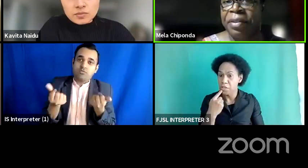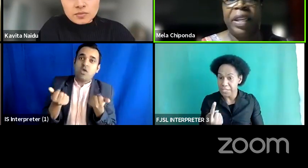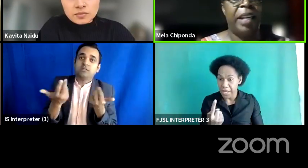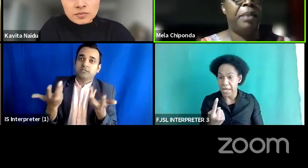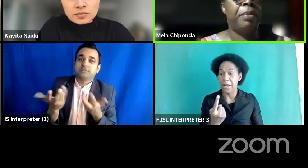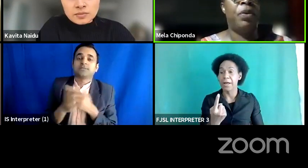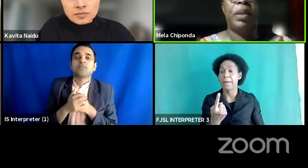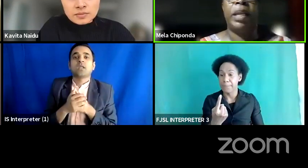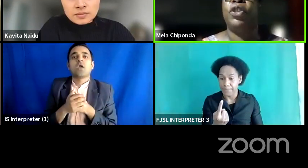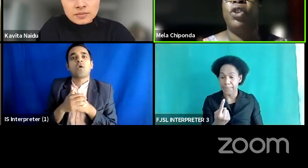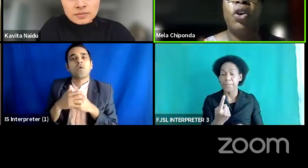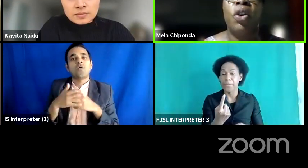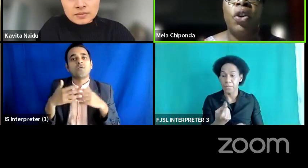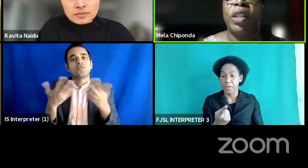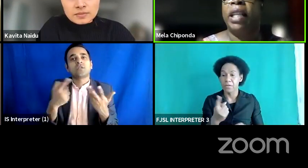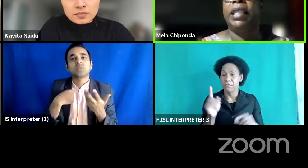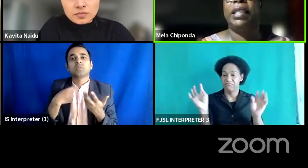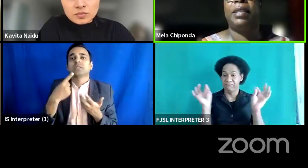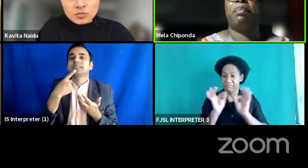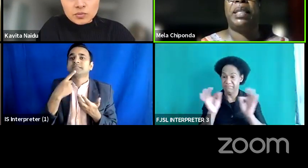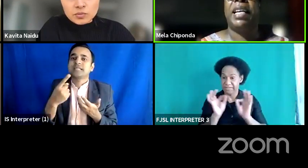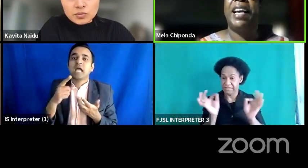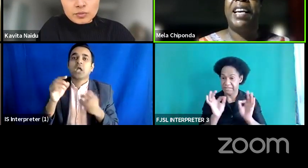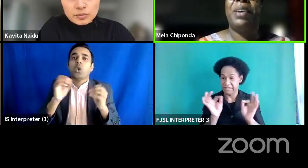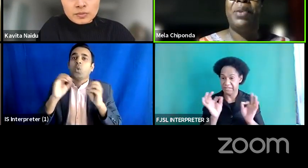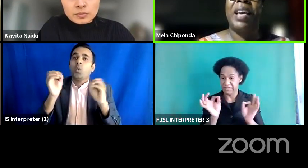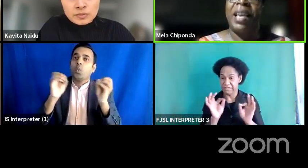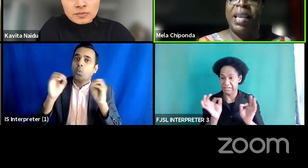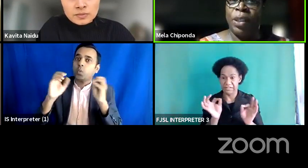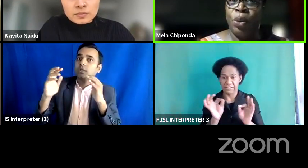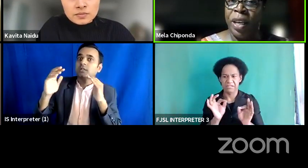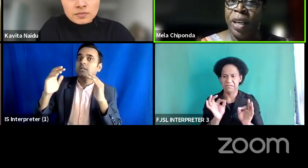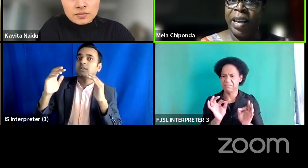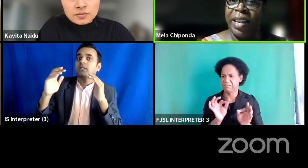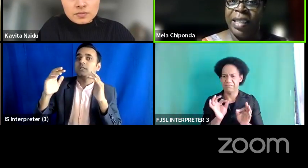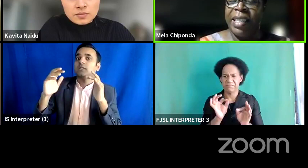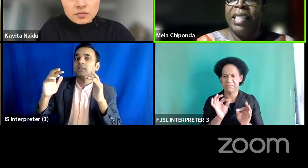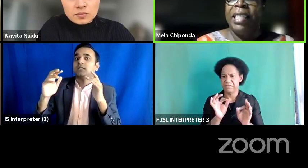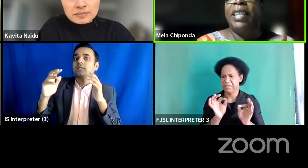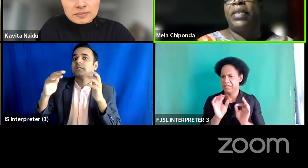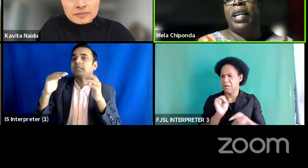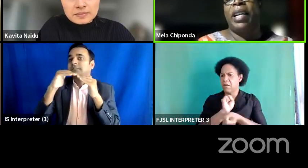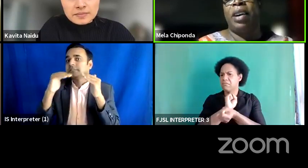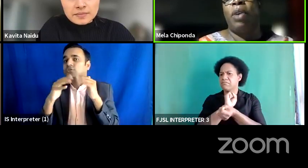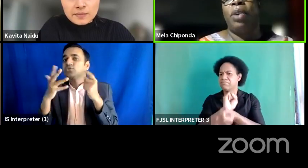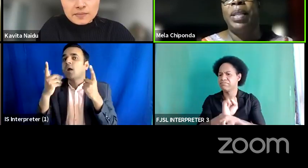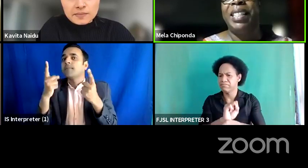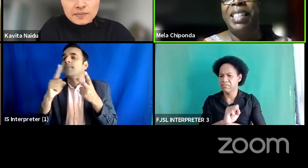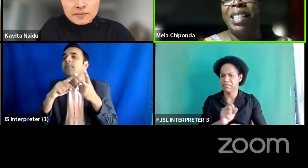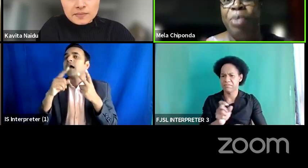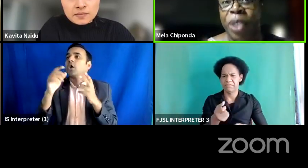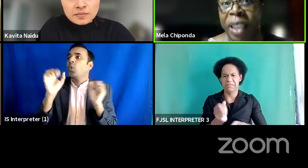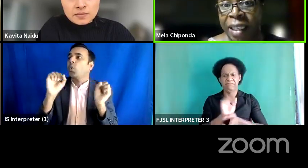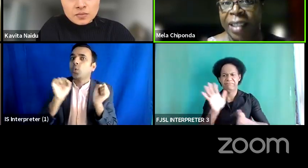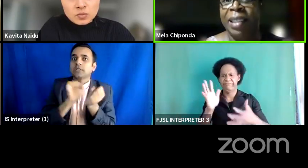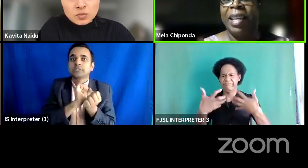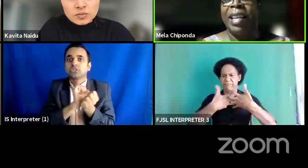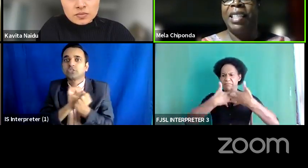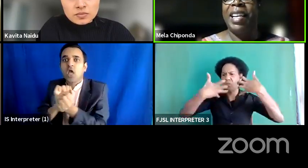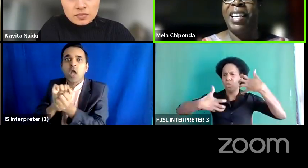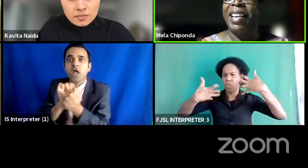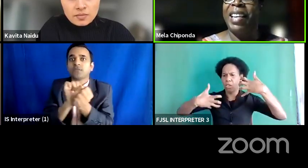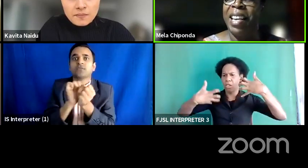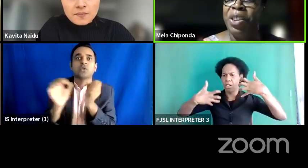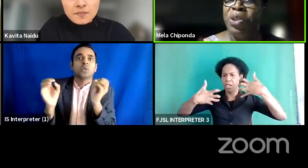there is no slavery anymore, there is no colonialism, but as we can see right now how this has